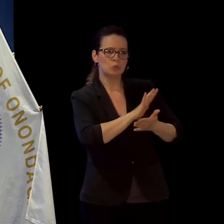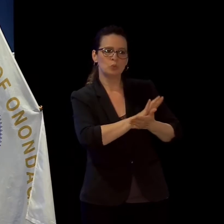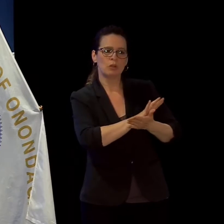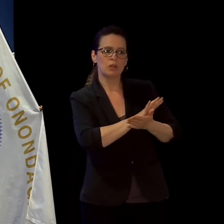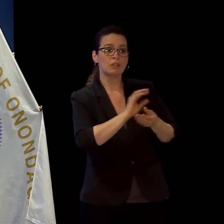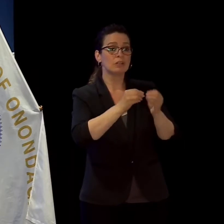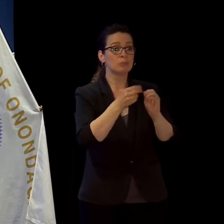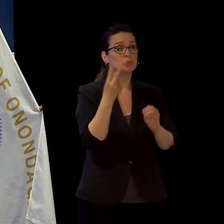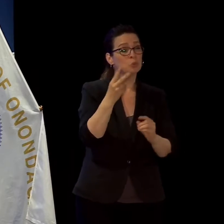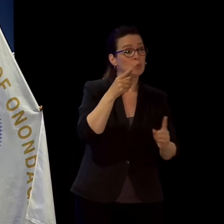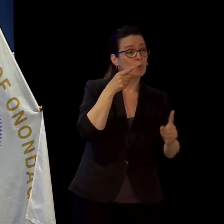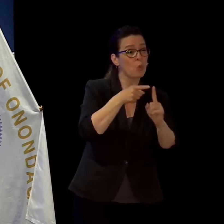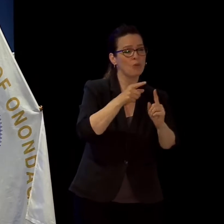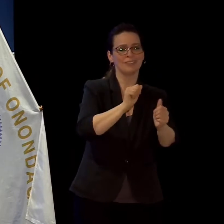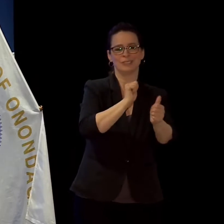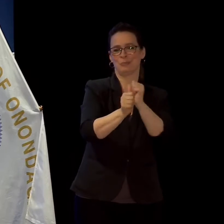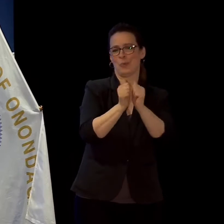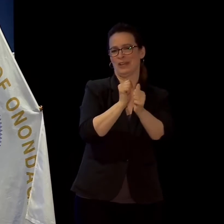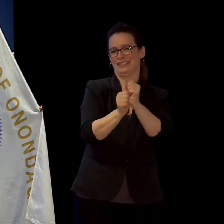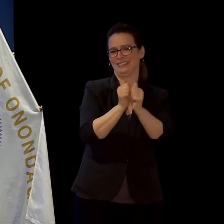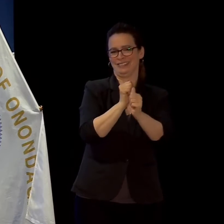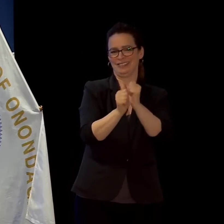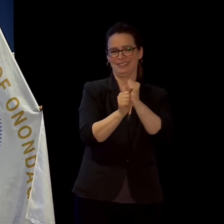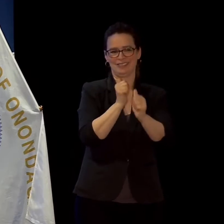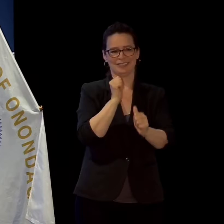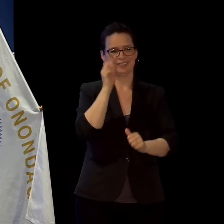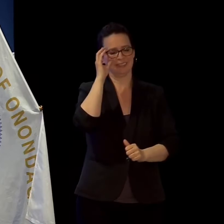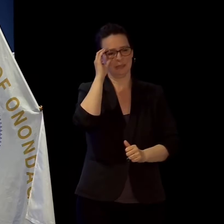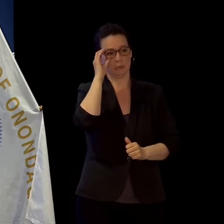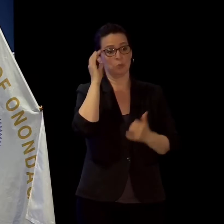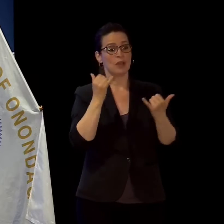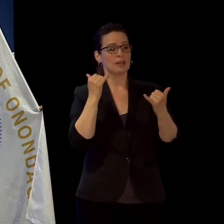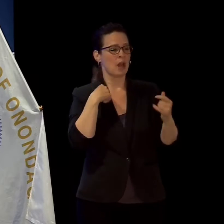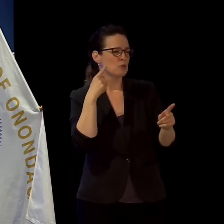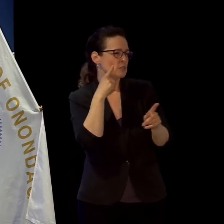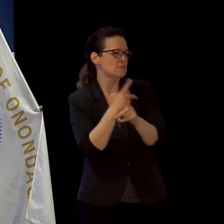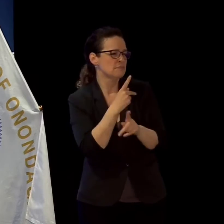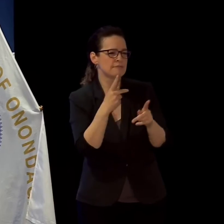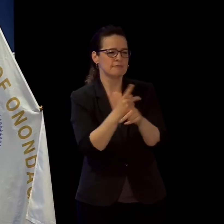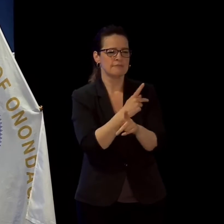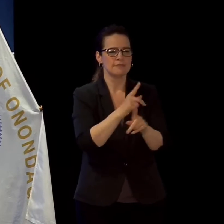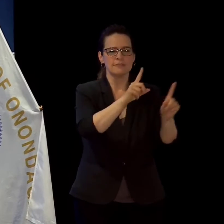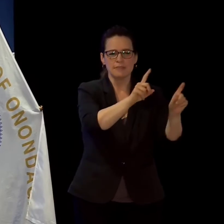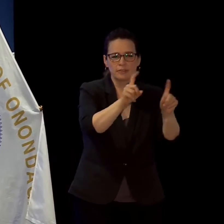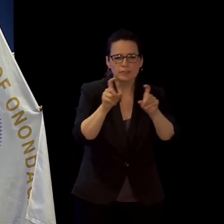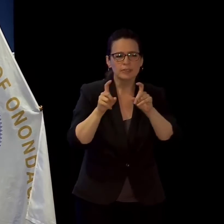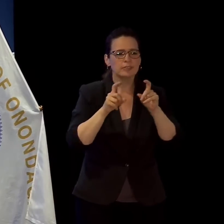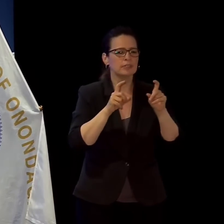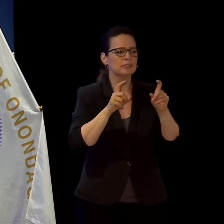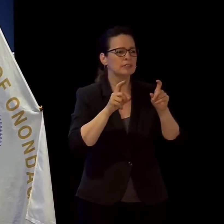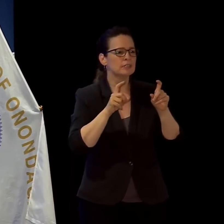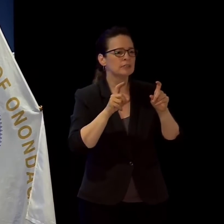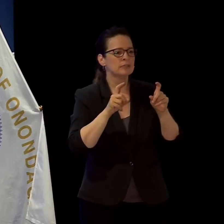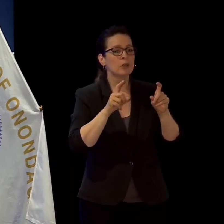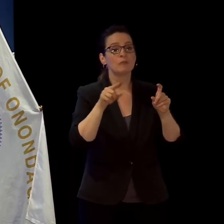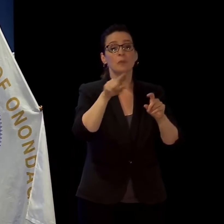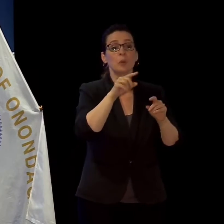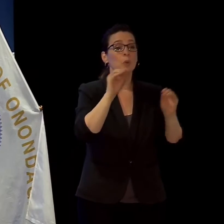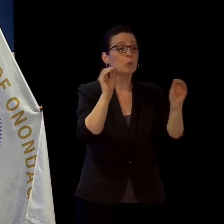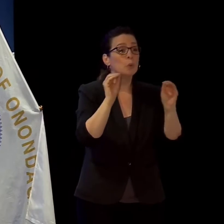So that right now, things are still working out. We had testing yesterday, asymptomatic testing in schools. I think we had